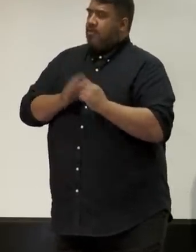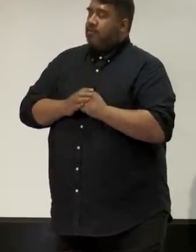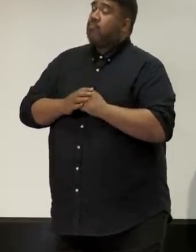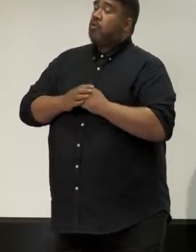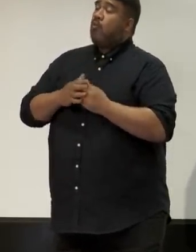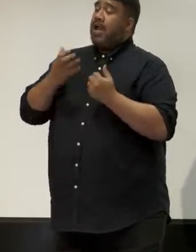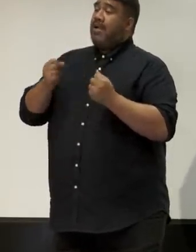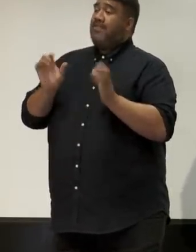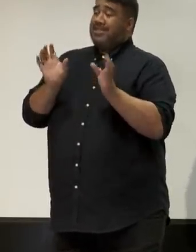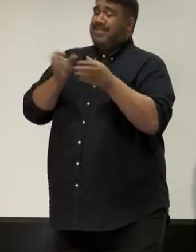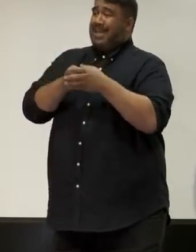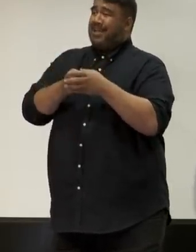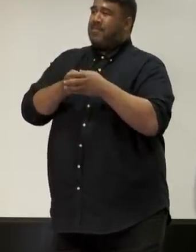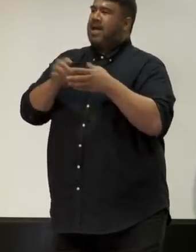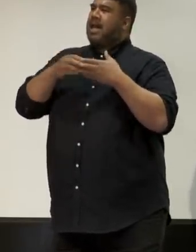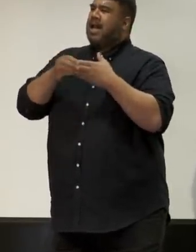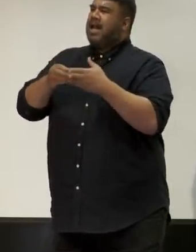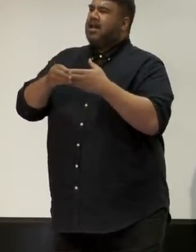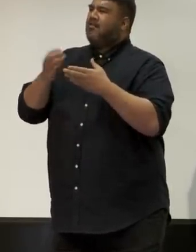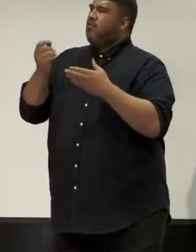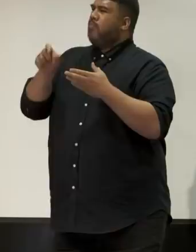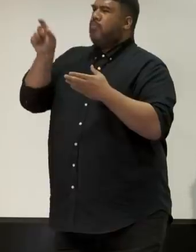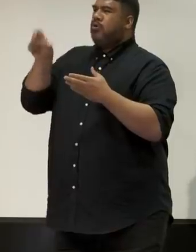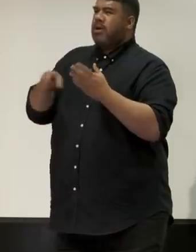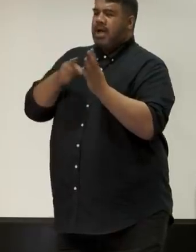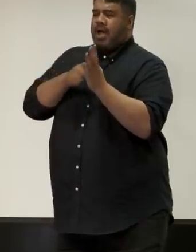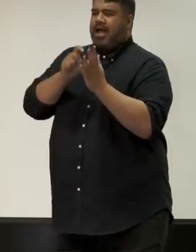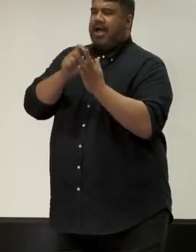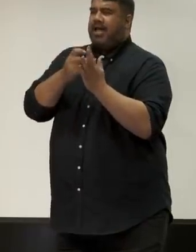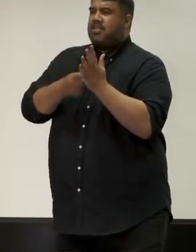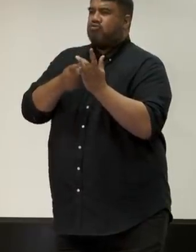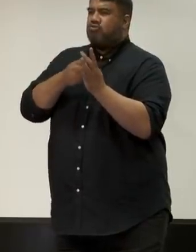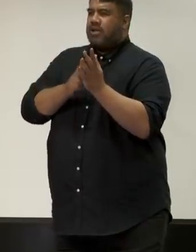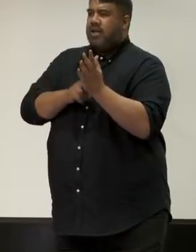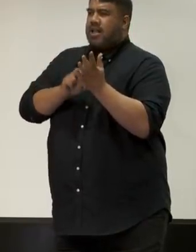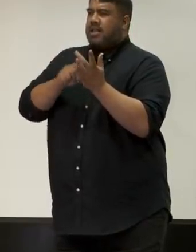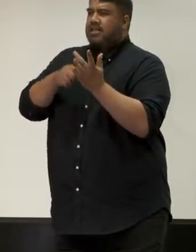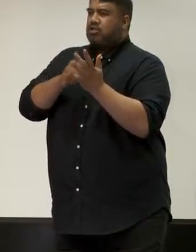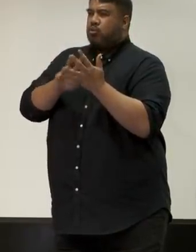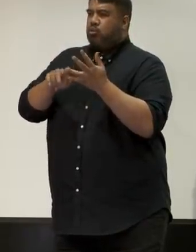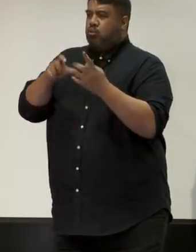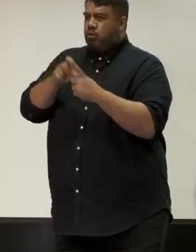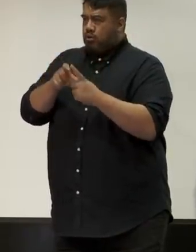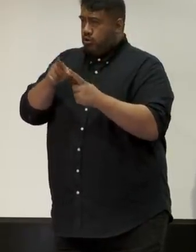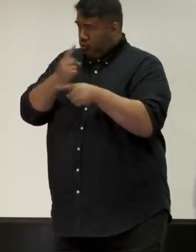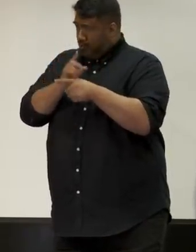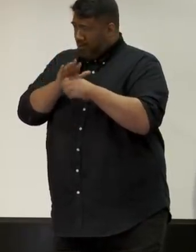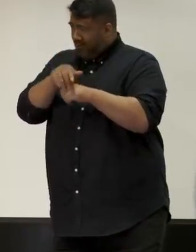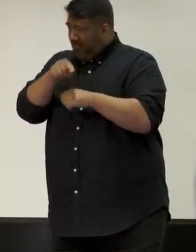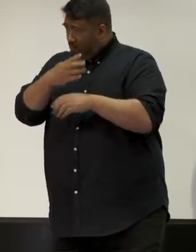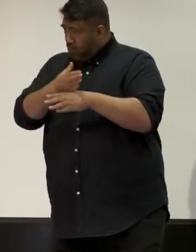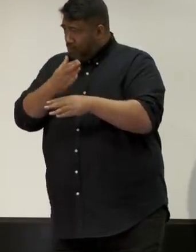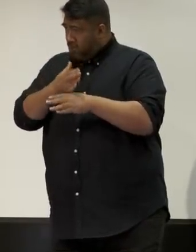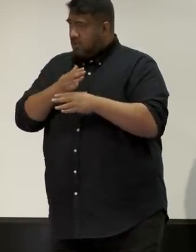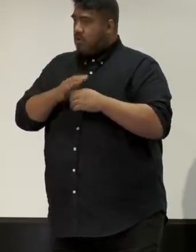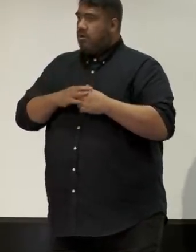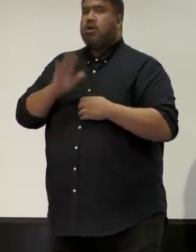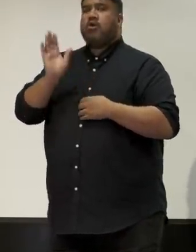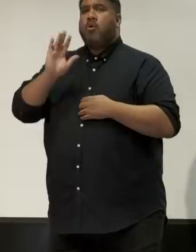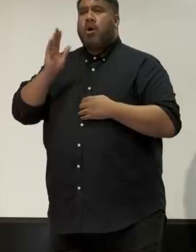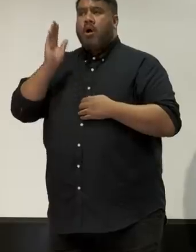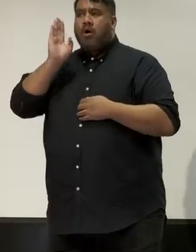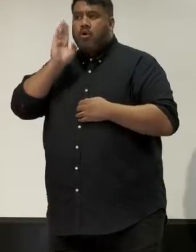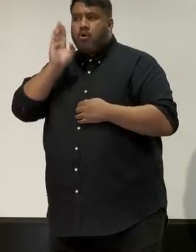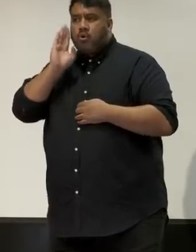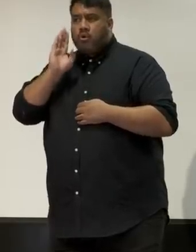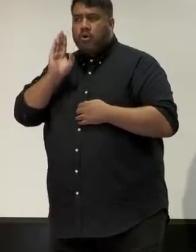from, led by Adrian Littlewood. So I have seen that work. Is that what you're referring to? I was under the impression both governments were set to receive